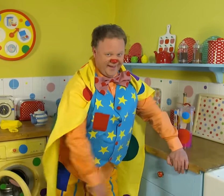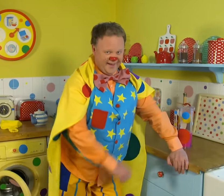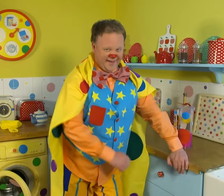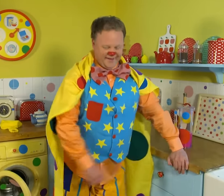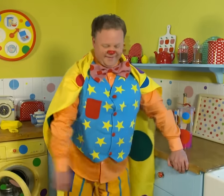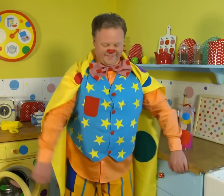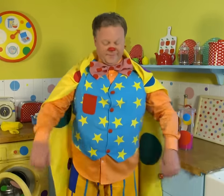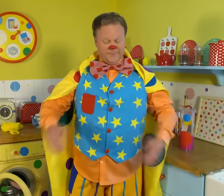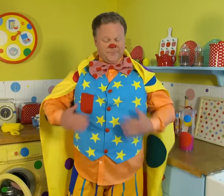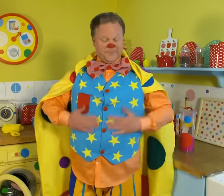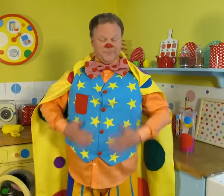Yes.